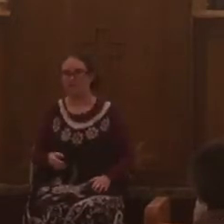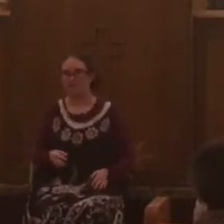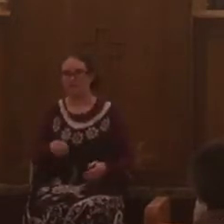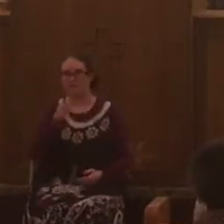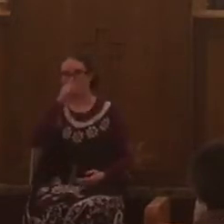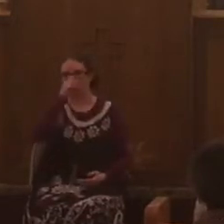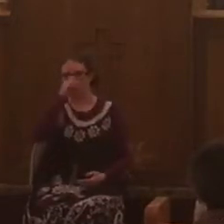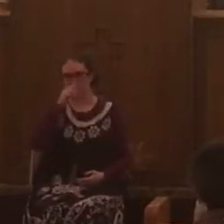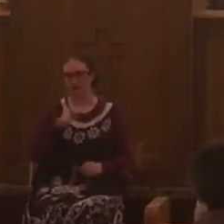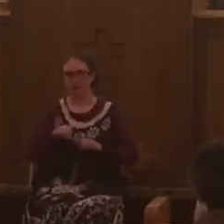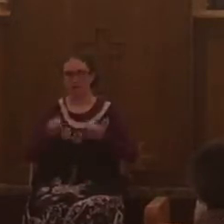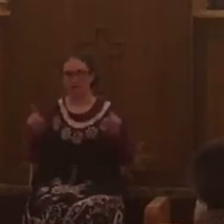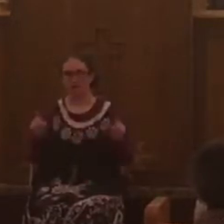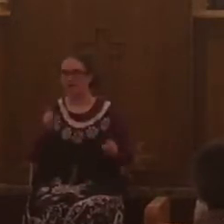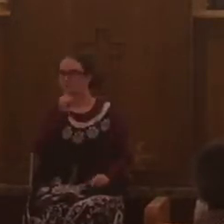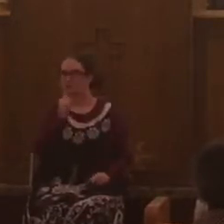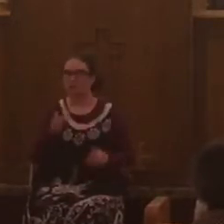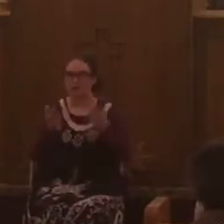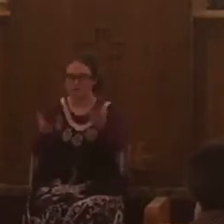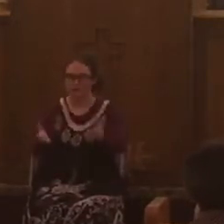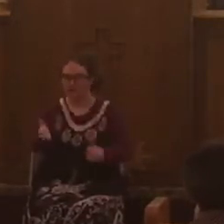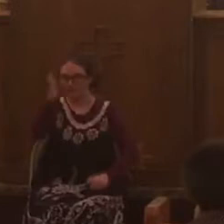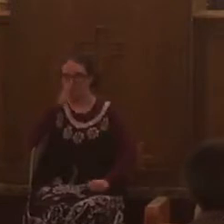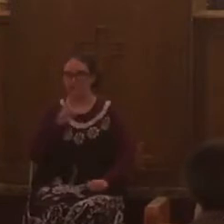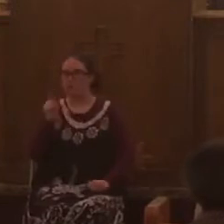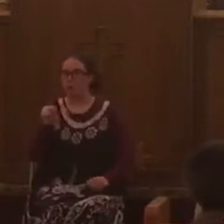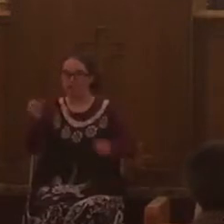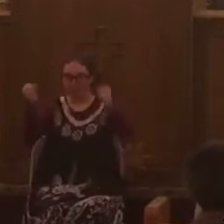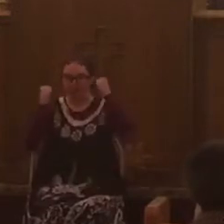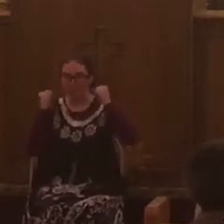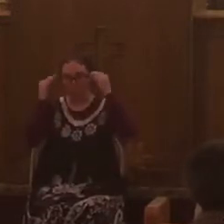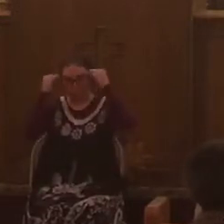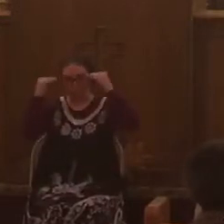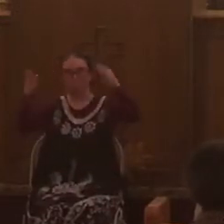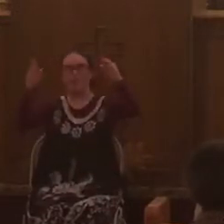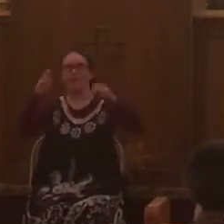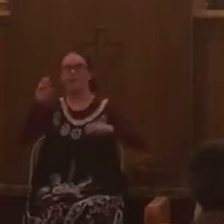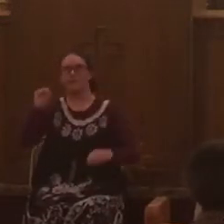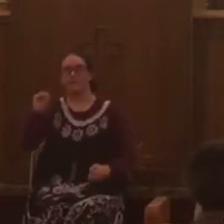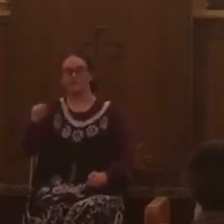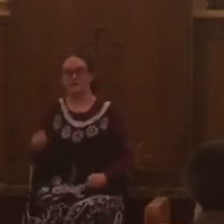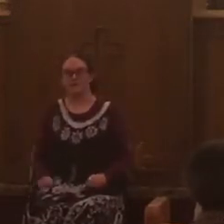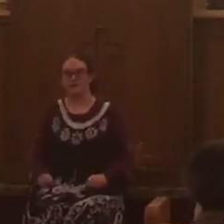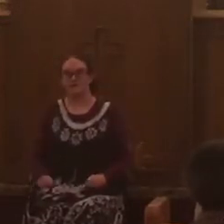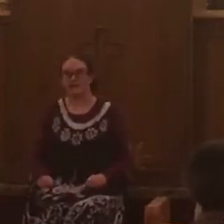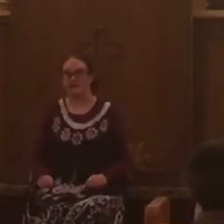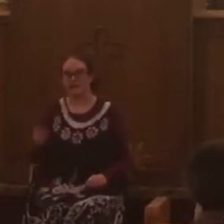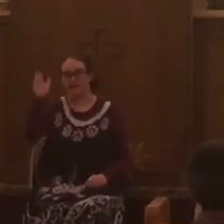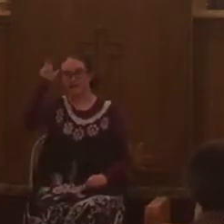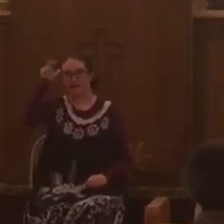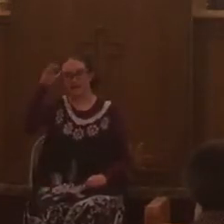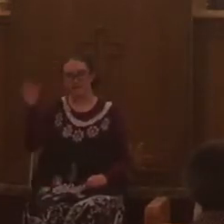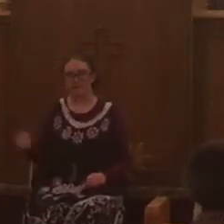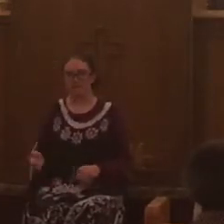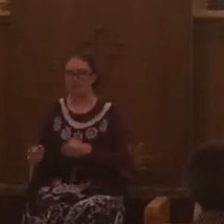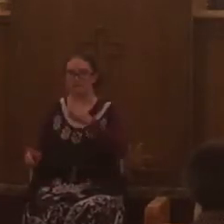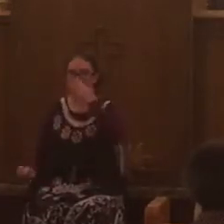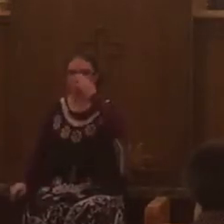God. So the first part of this thing is submission. And then he said, resist the devil and he'll flee from